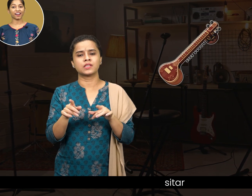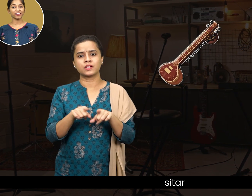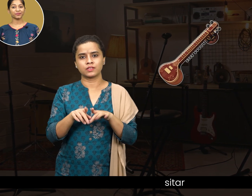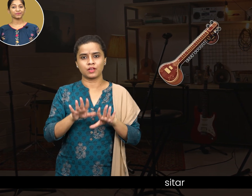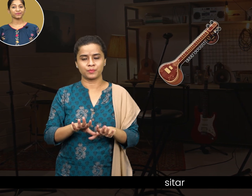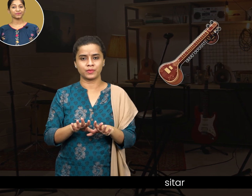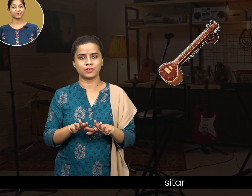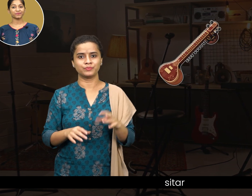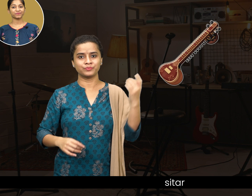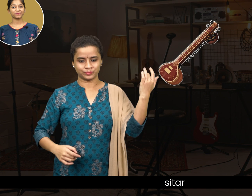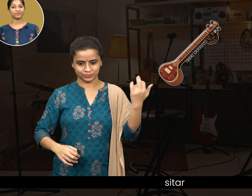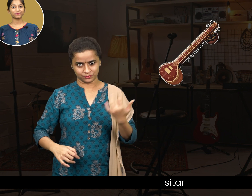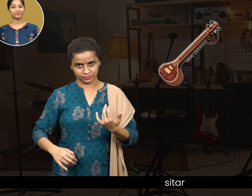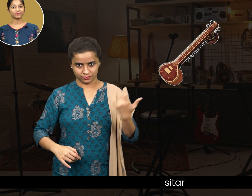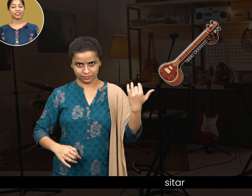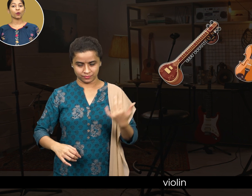sitar,